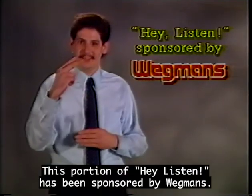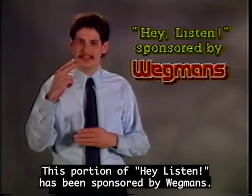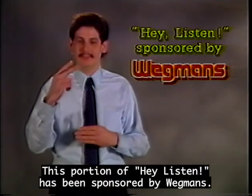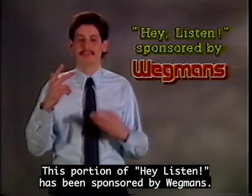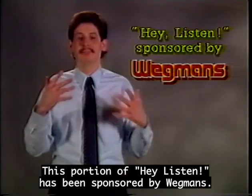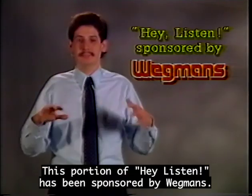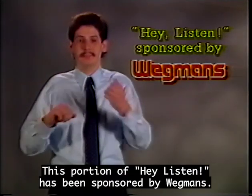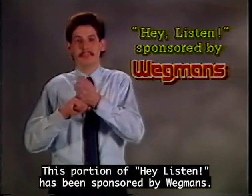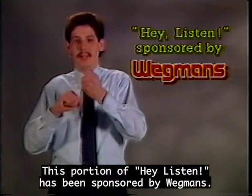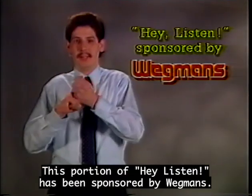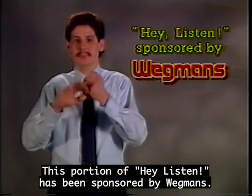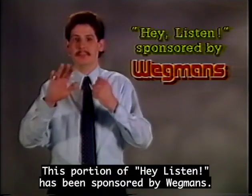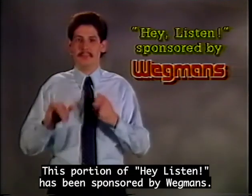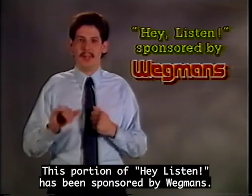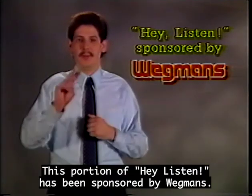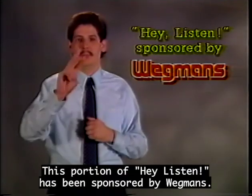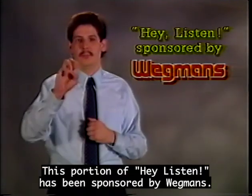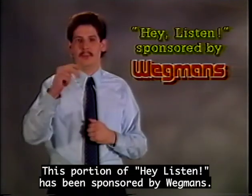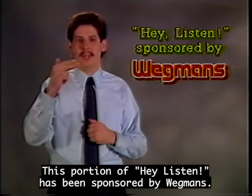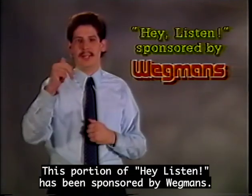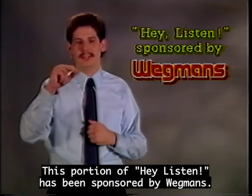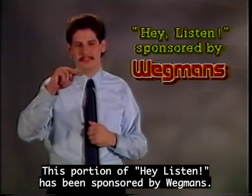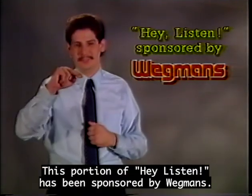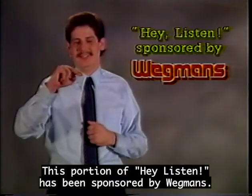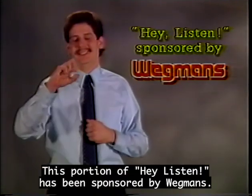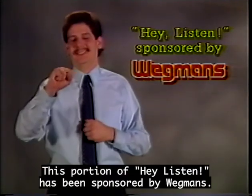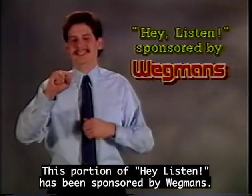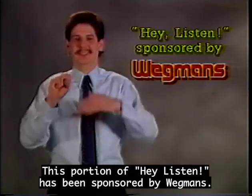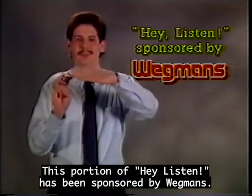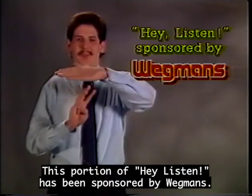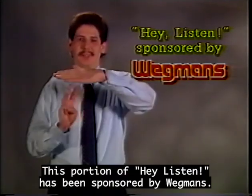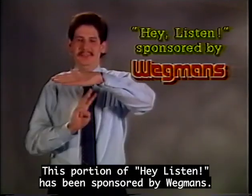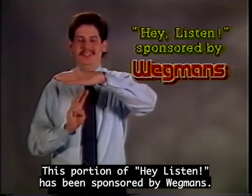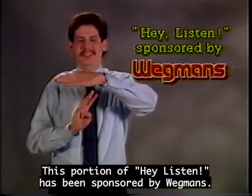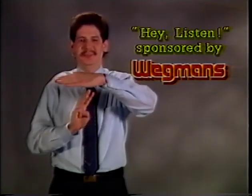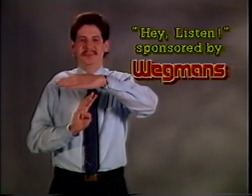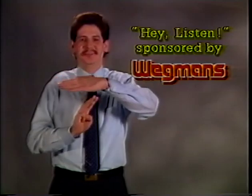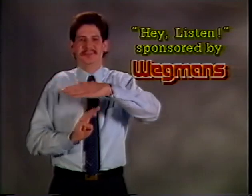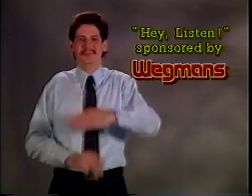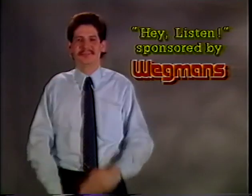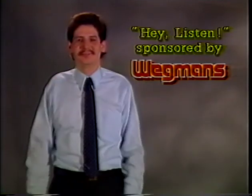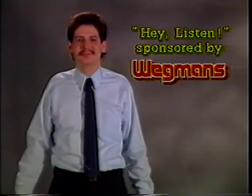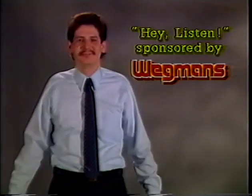This portion of Hey Listen has been sponsored by Wegmans.